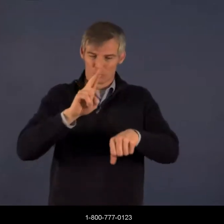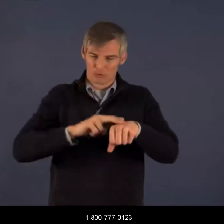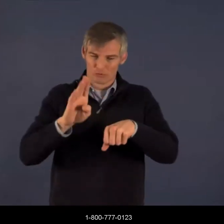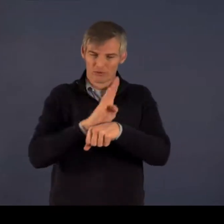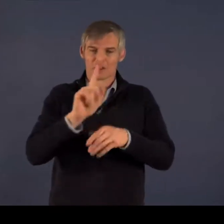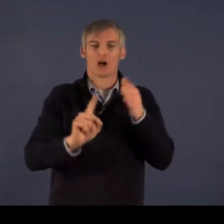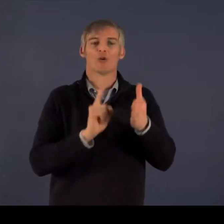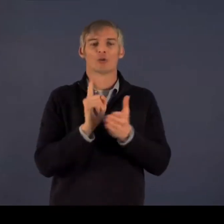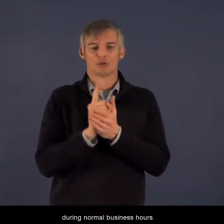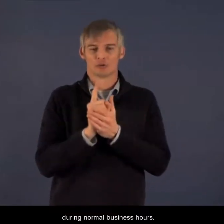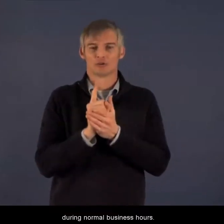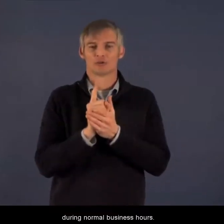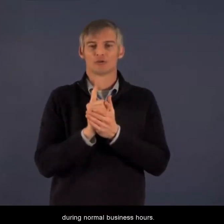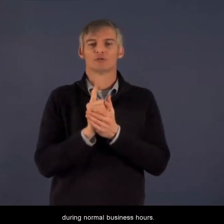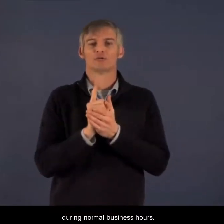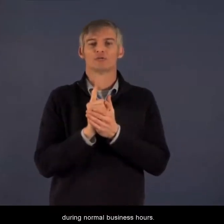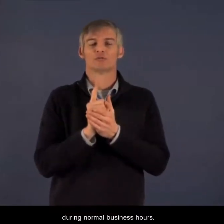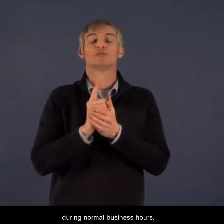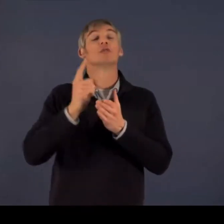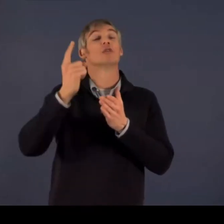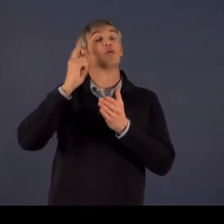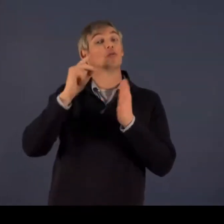1-800-777-0123 during normal business hours.